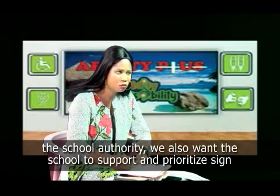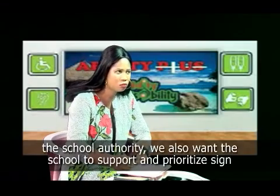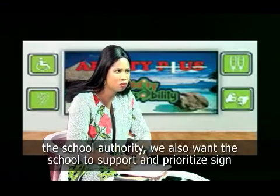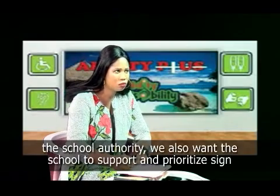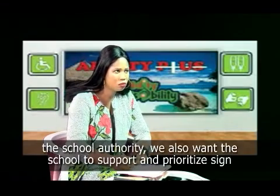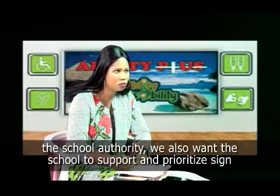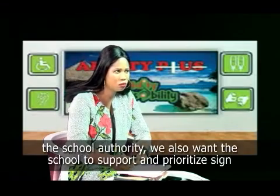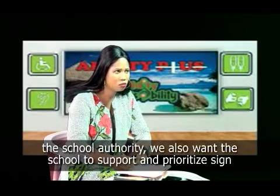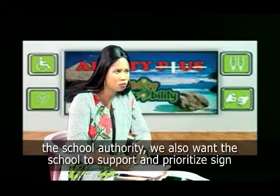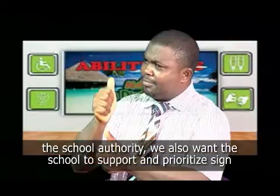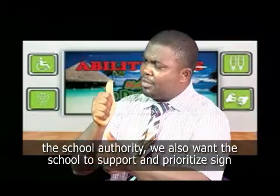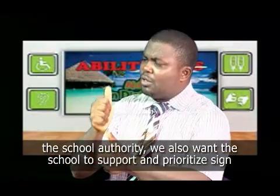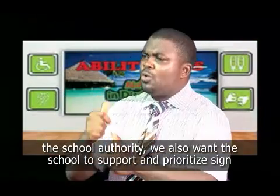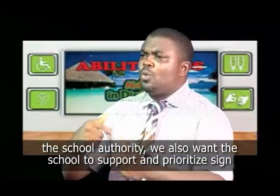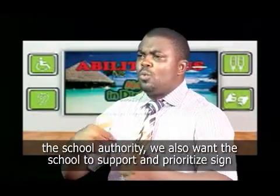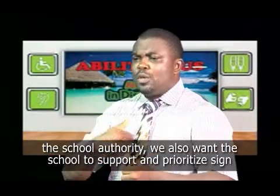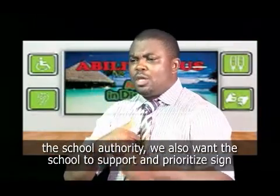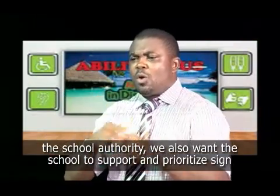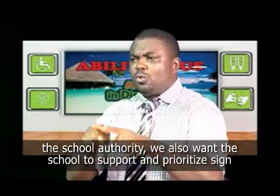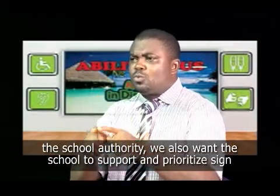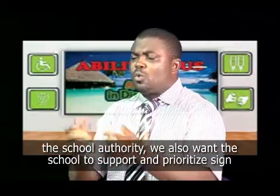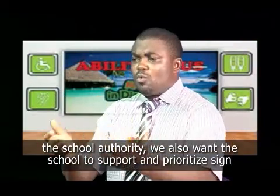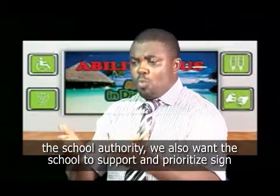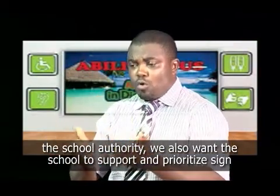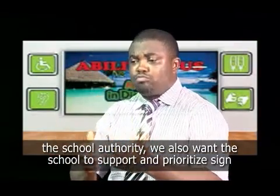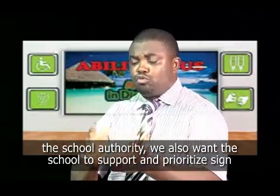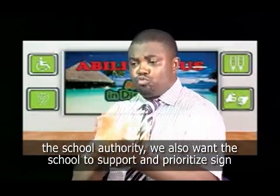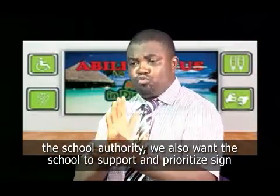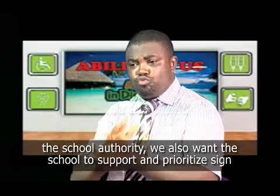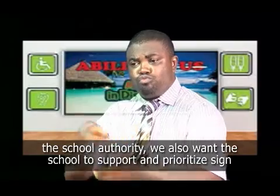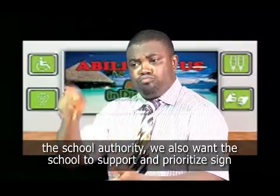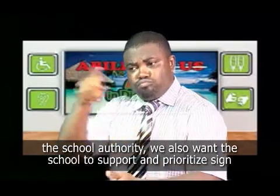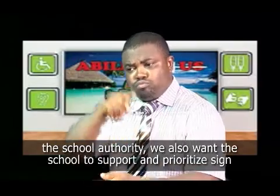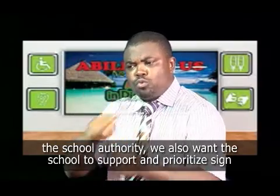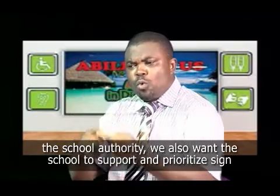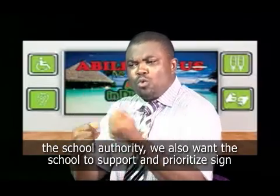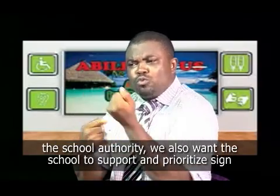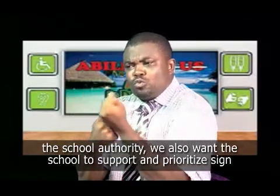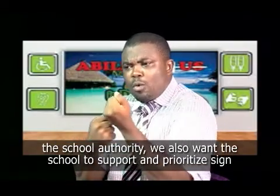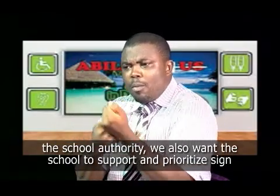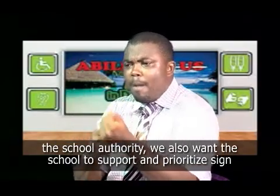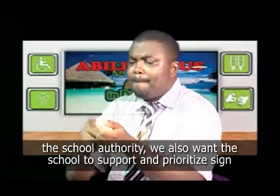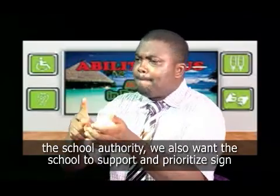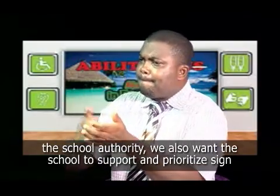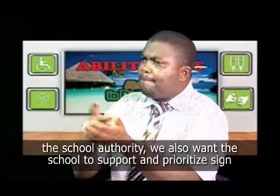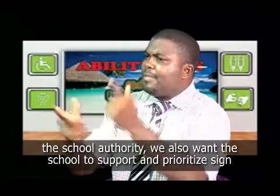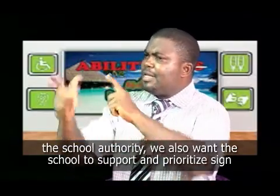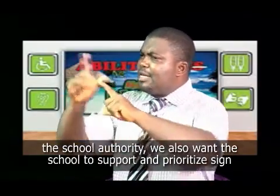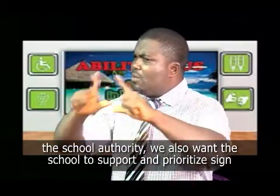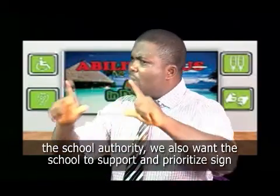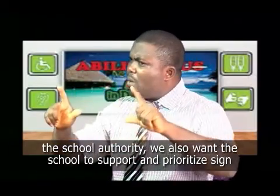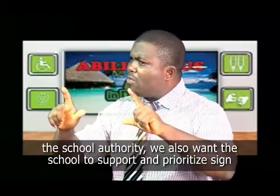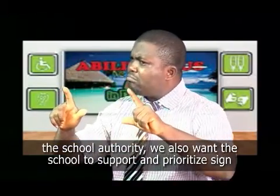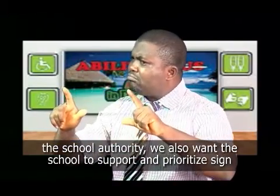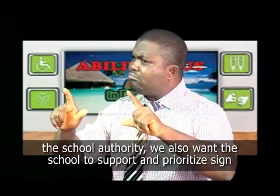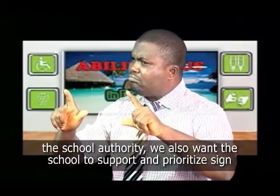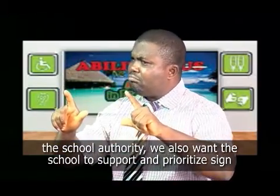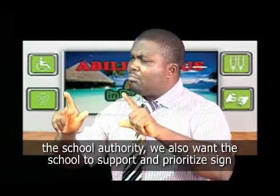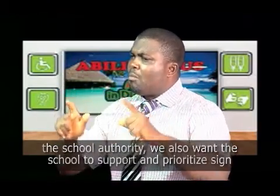The school authority. We also want the school authority to support and prioritize sign